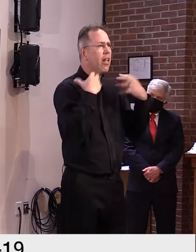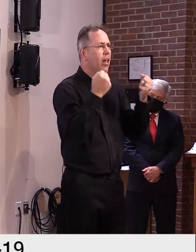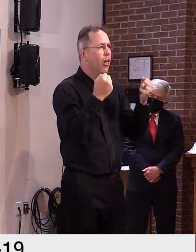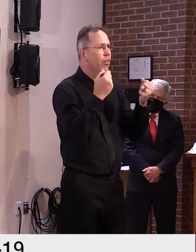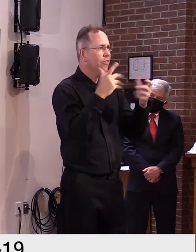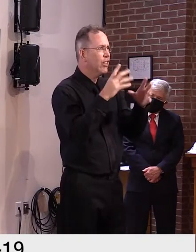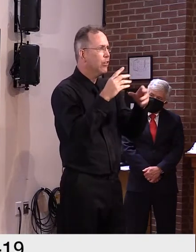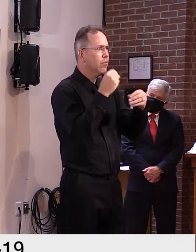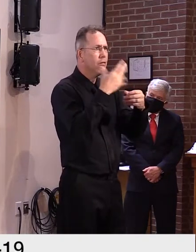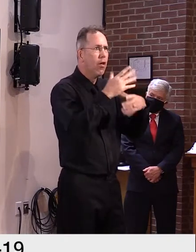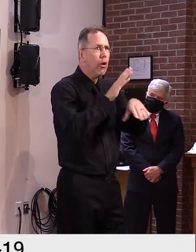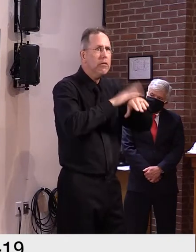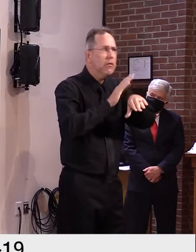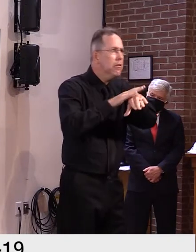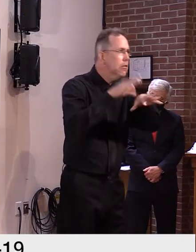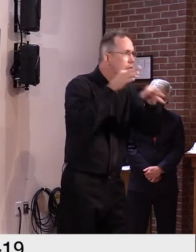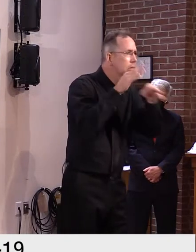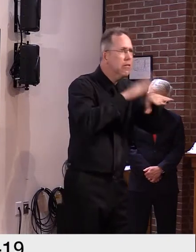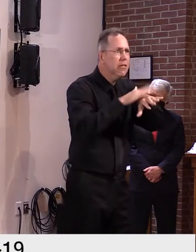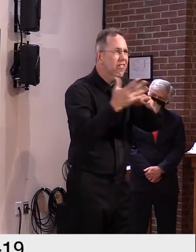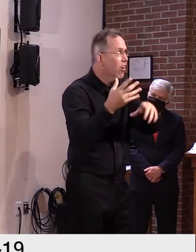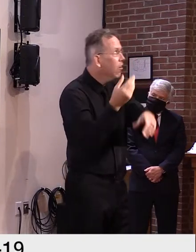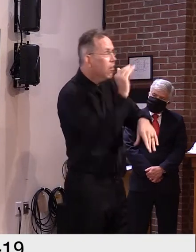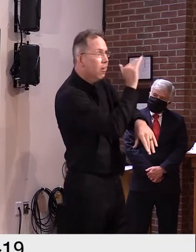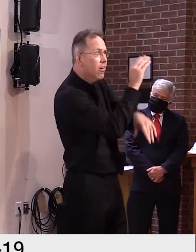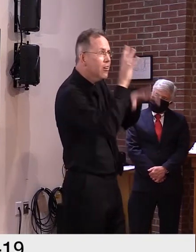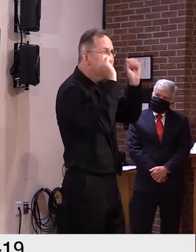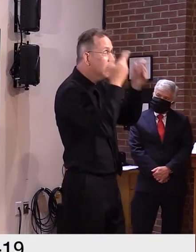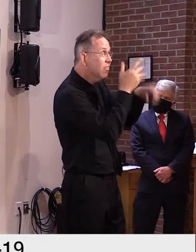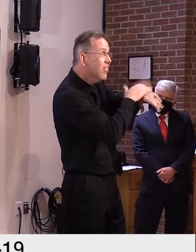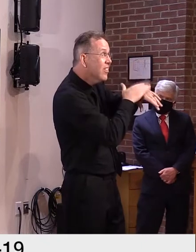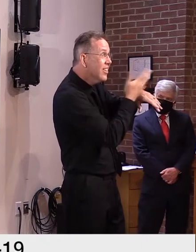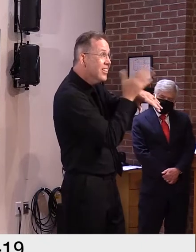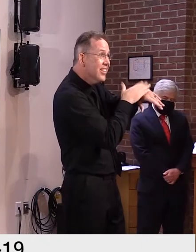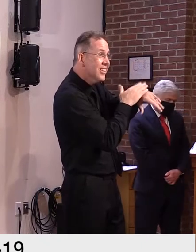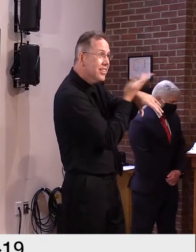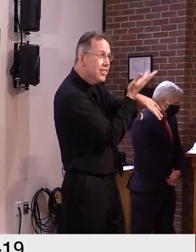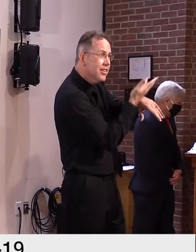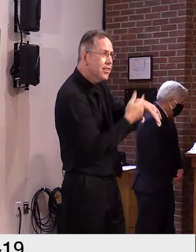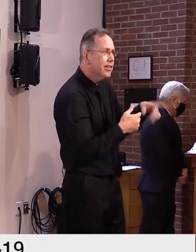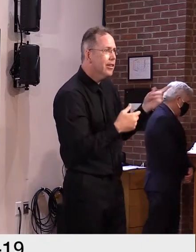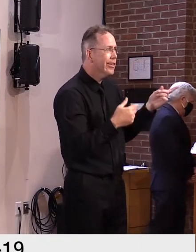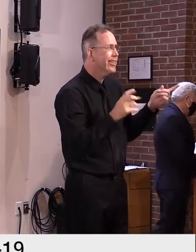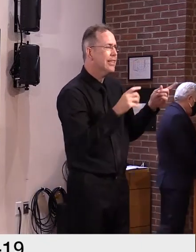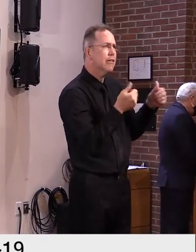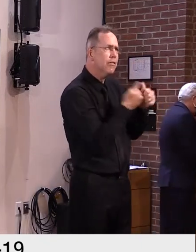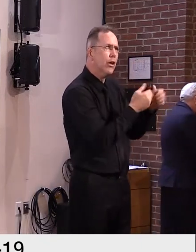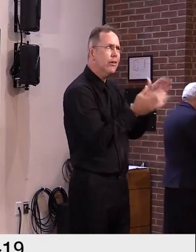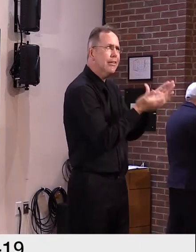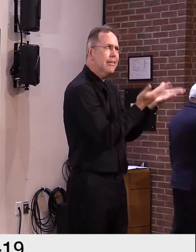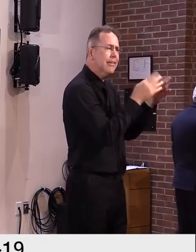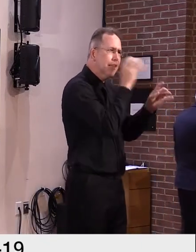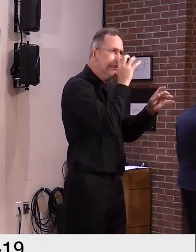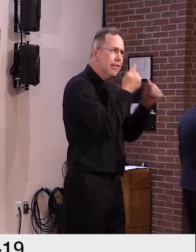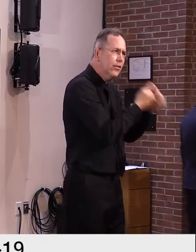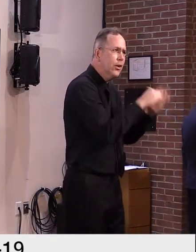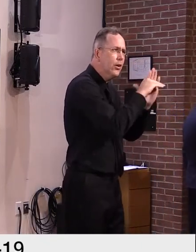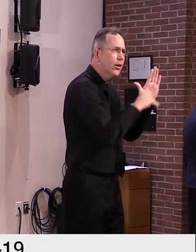raised regarding not being as stringent with the basic routine guidance that we talk